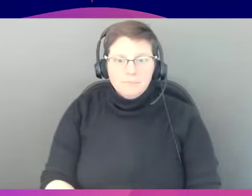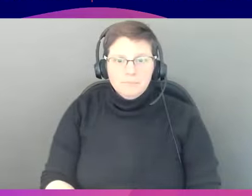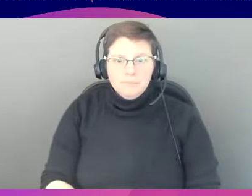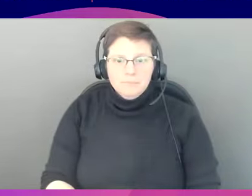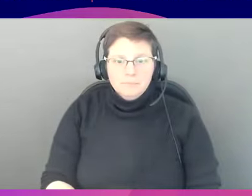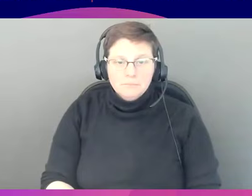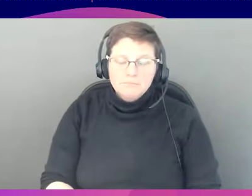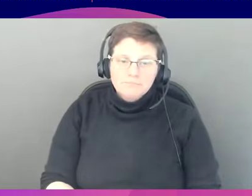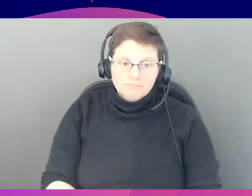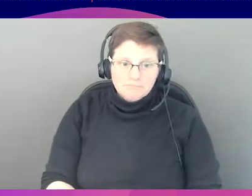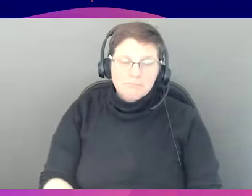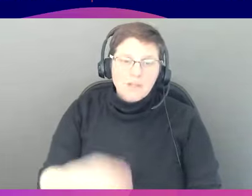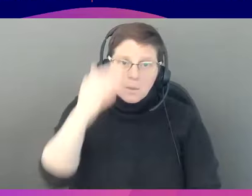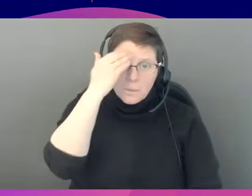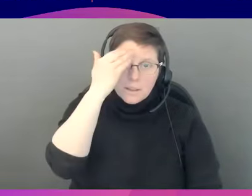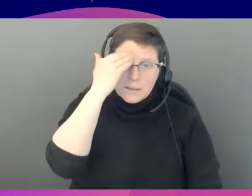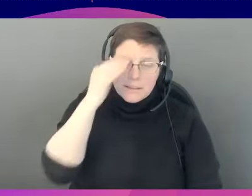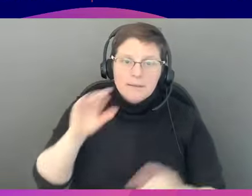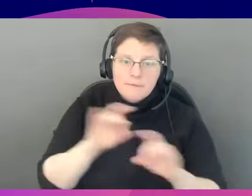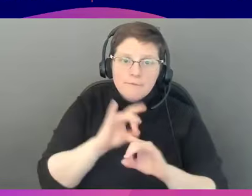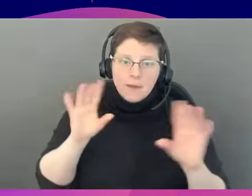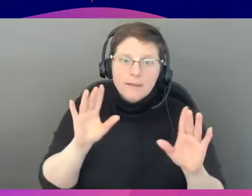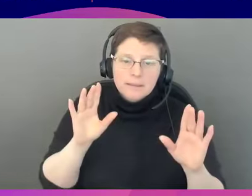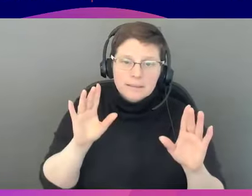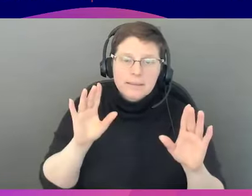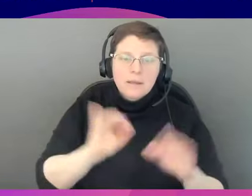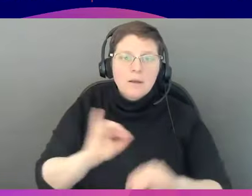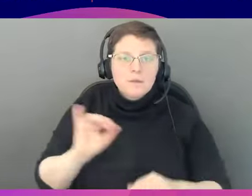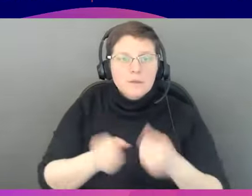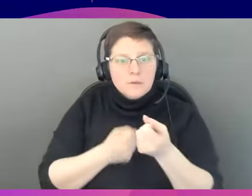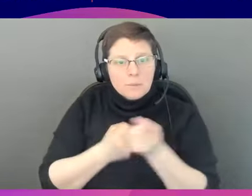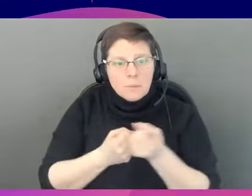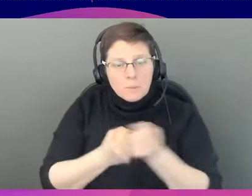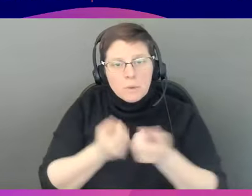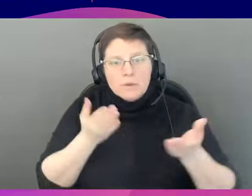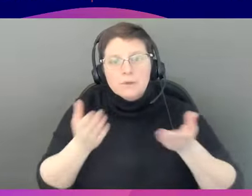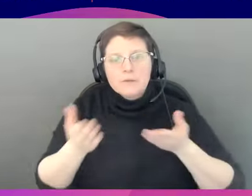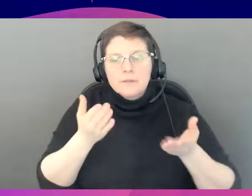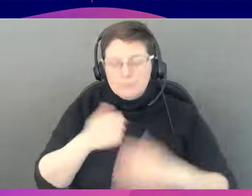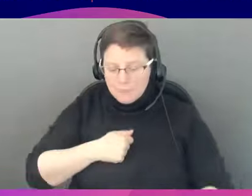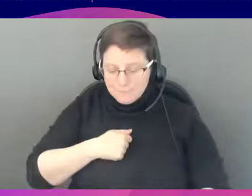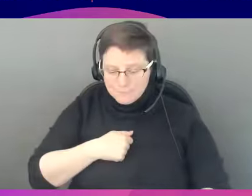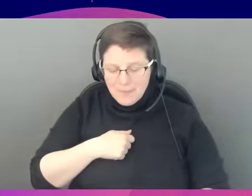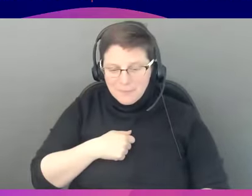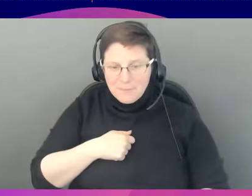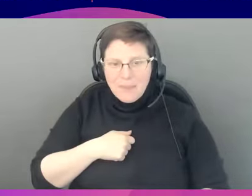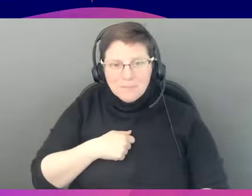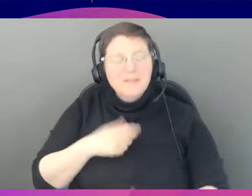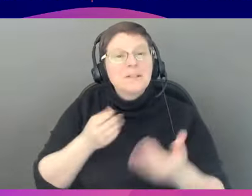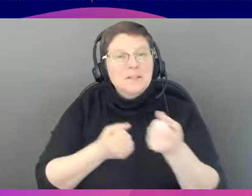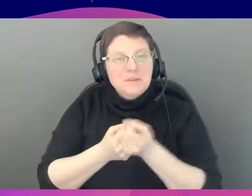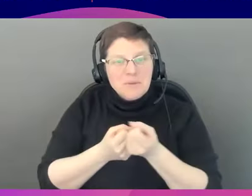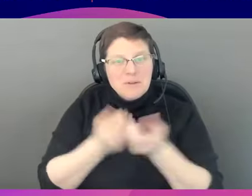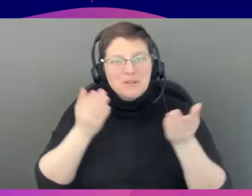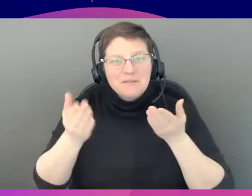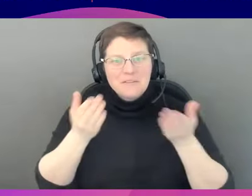Awareness of the violence link, as well as the support survivors with the support survivors with animals